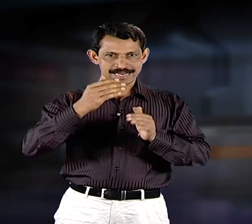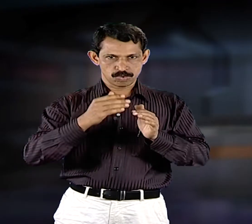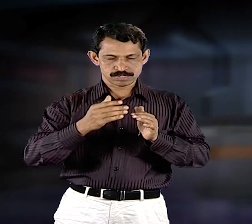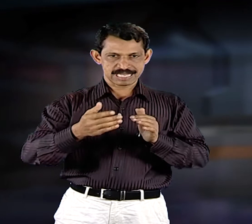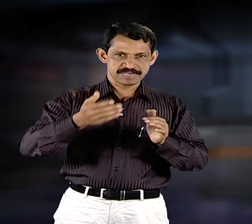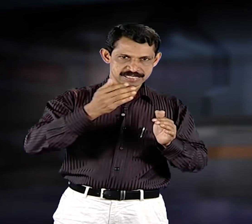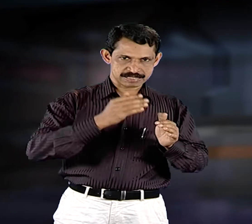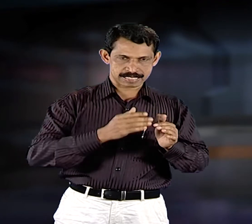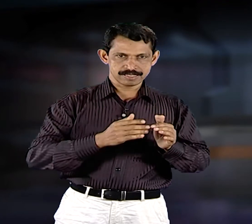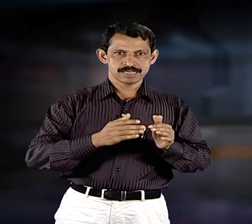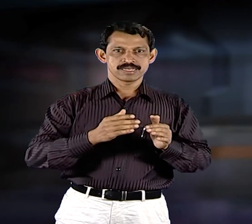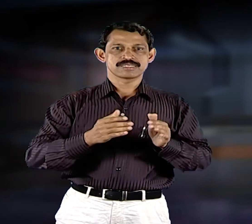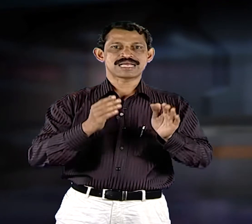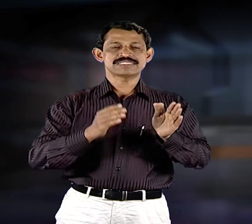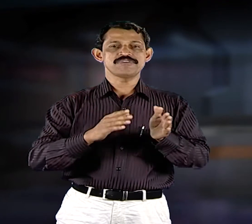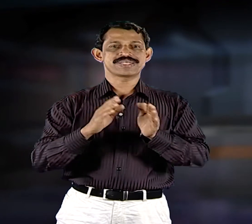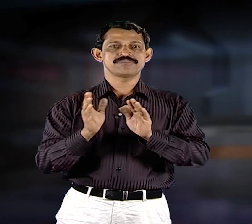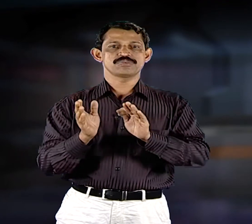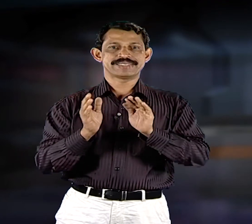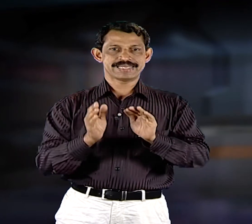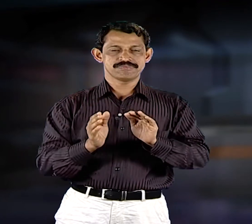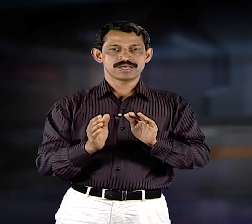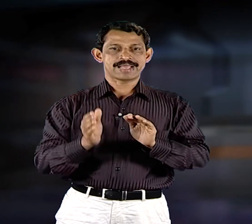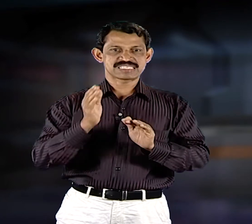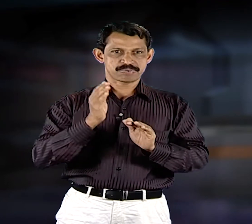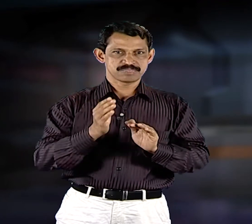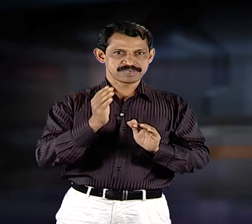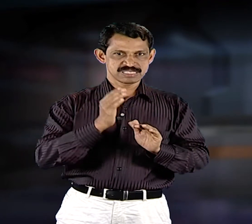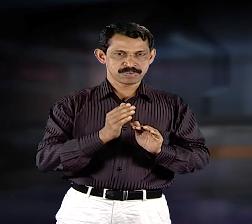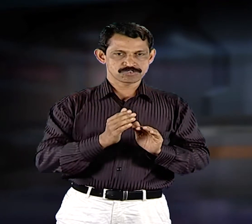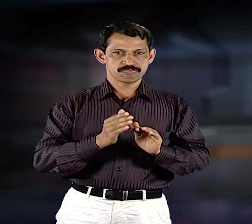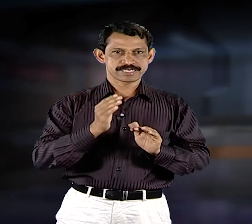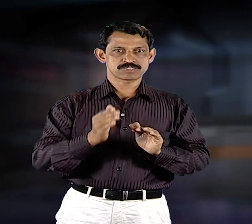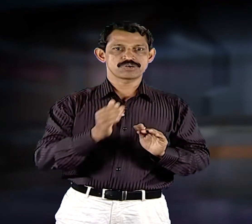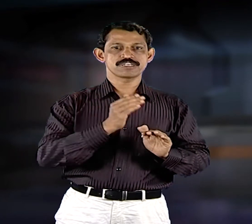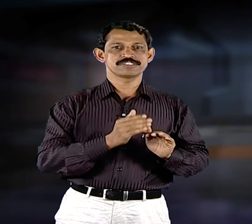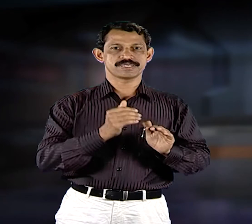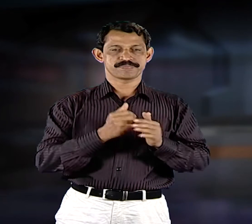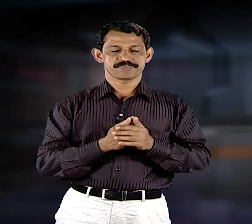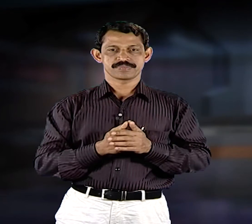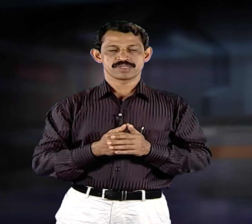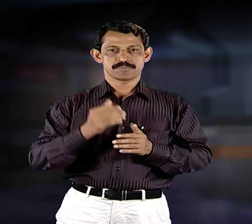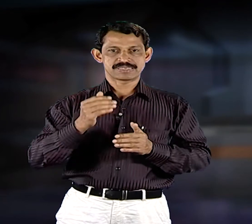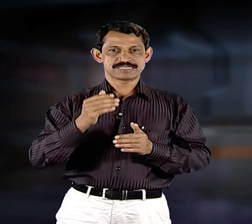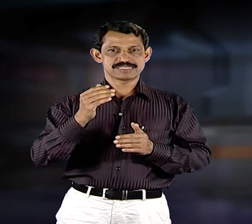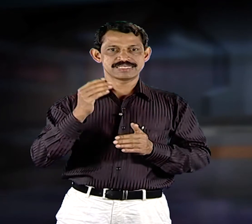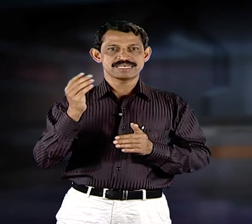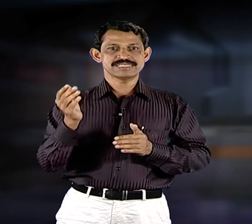allows every citizen the right and freedom to behave as per the principles of his own religion. But since India is a